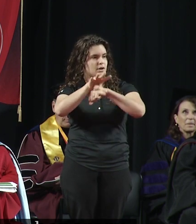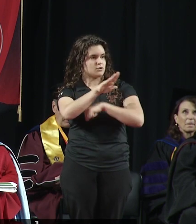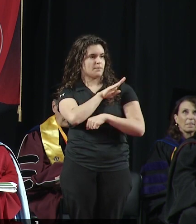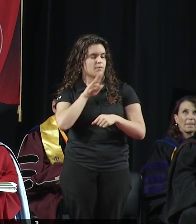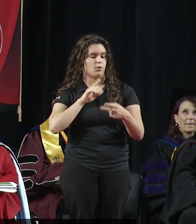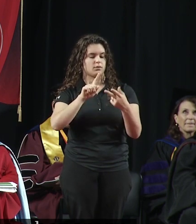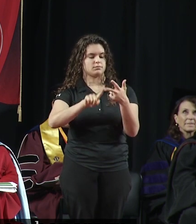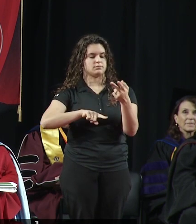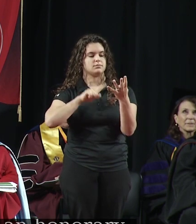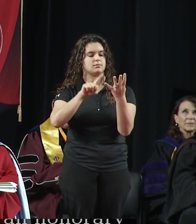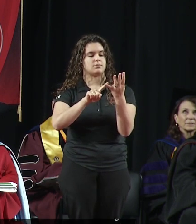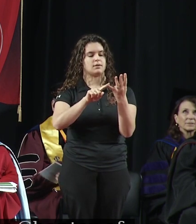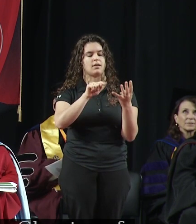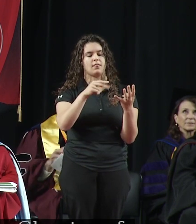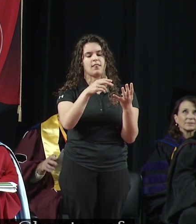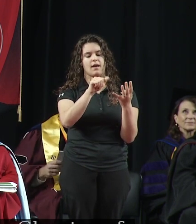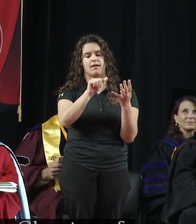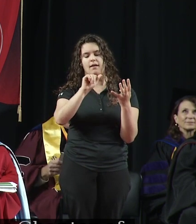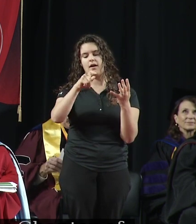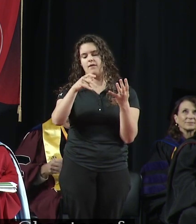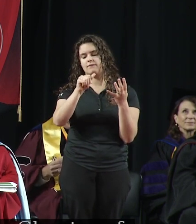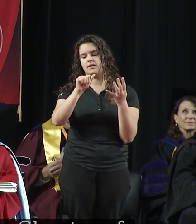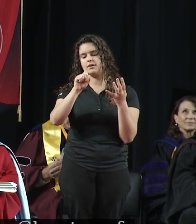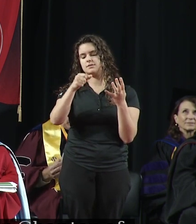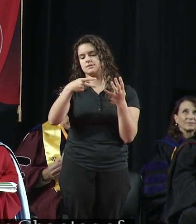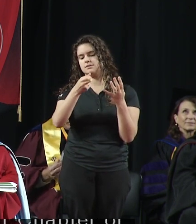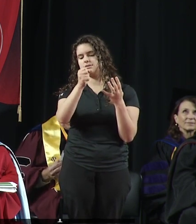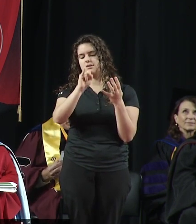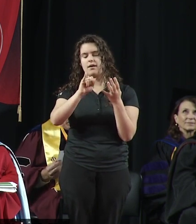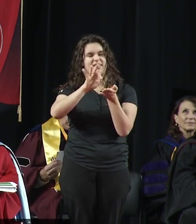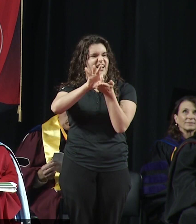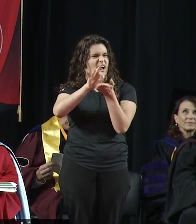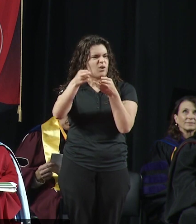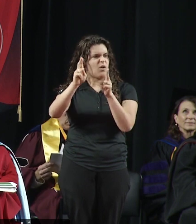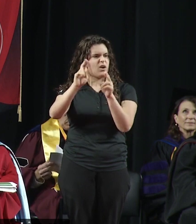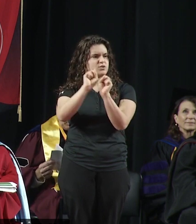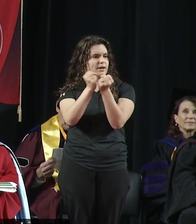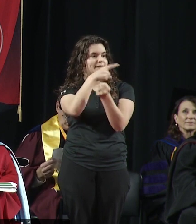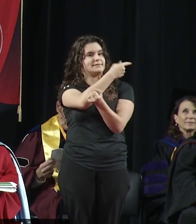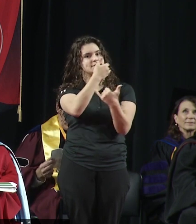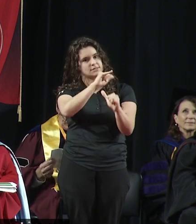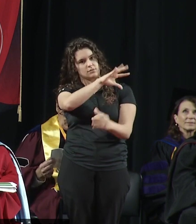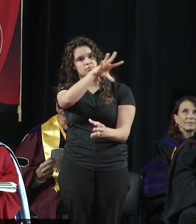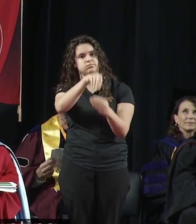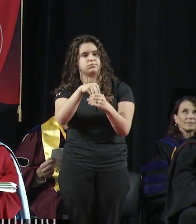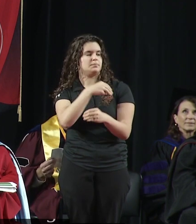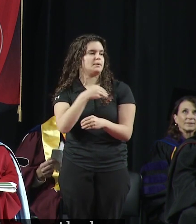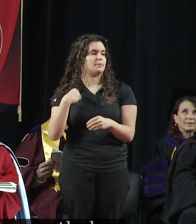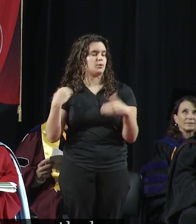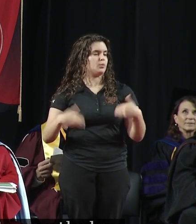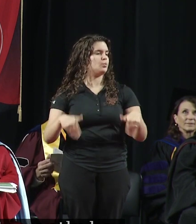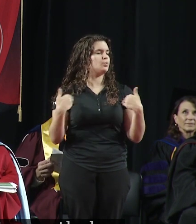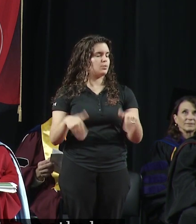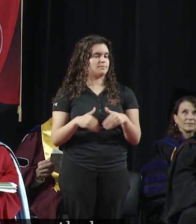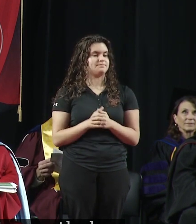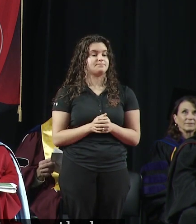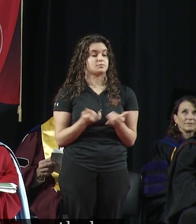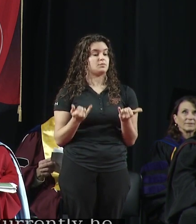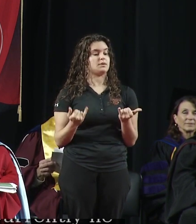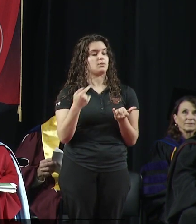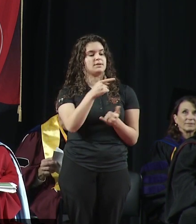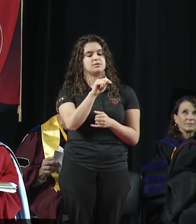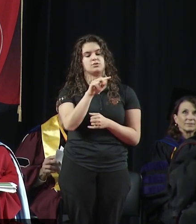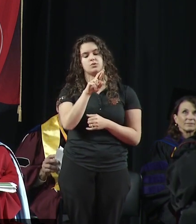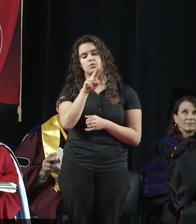Lamar chapter of Beta Alpha Psi Accounting Honor Society. Currently, he's a trustee of the Lamar